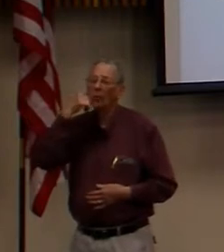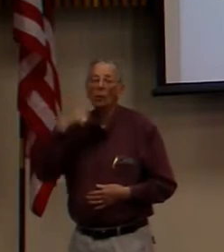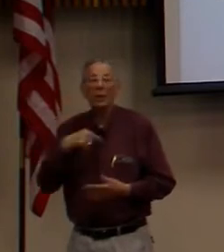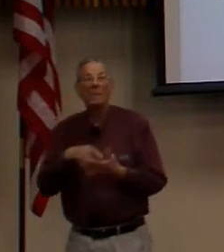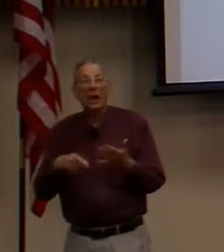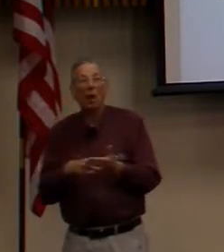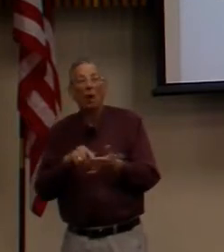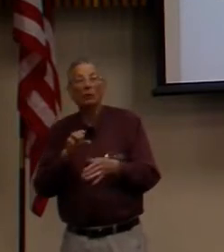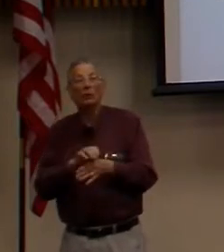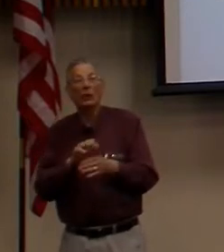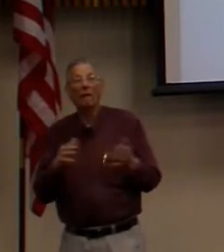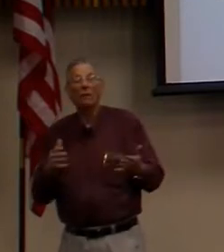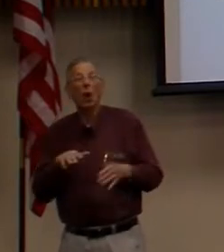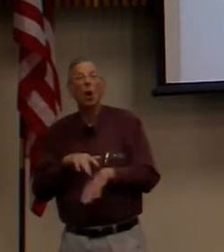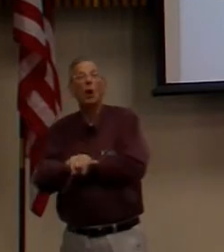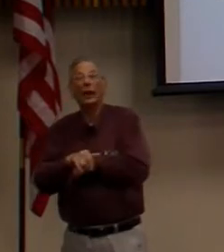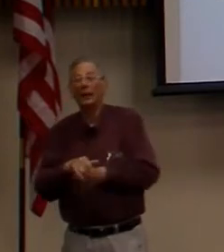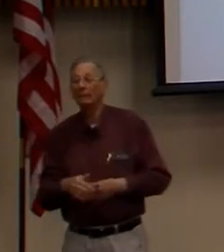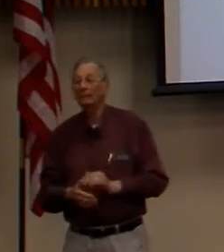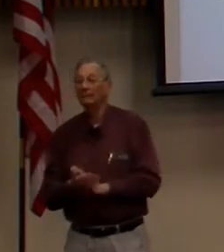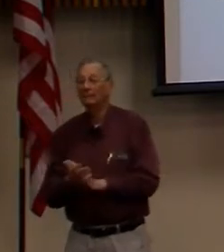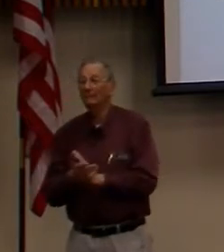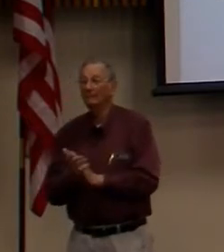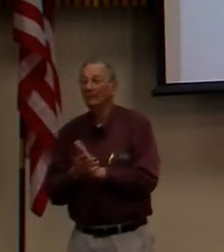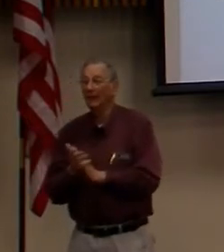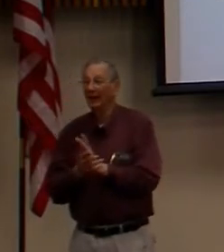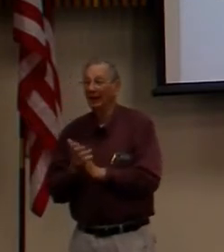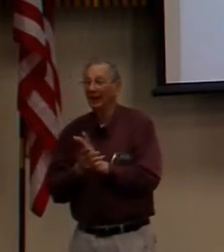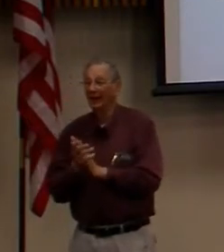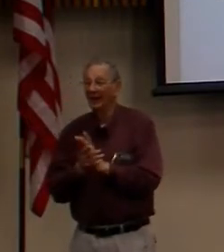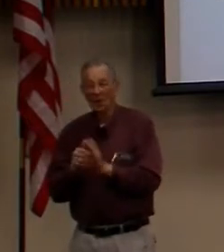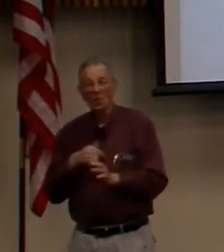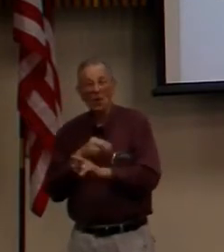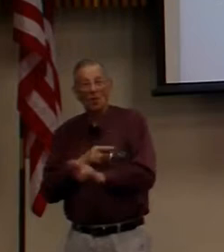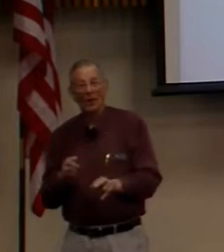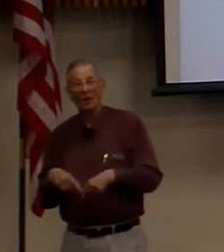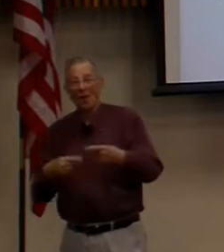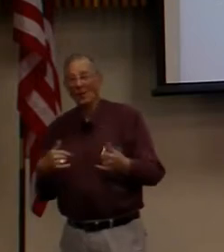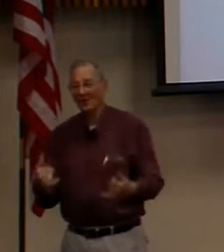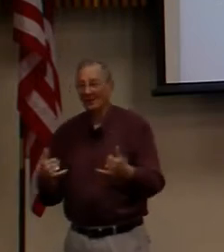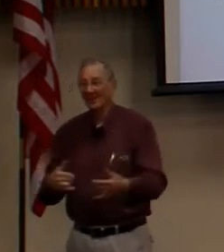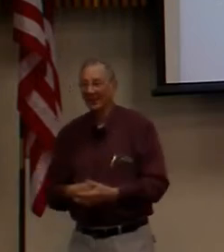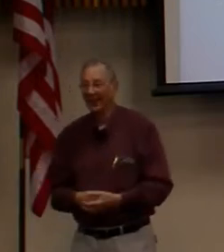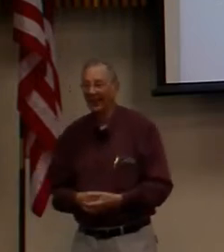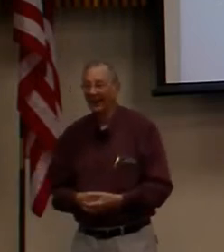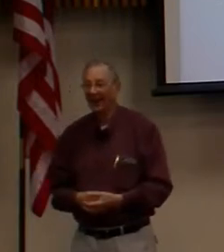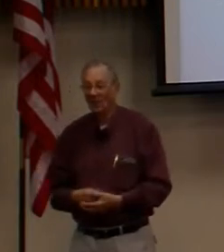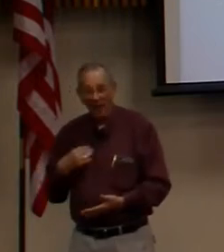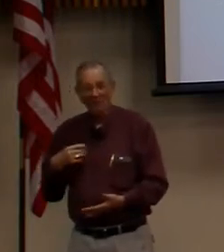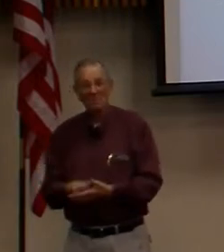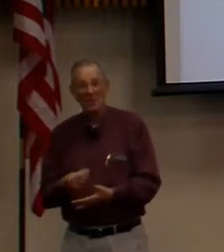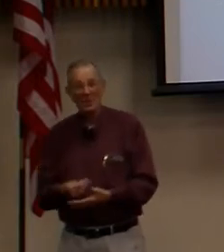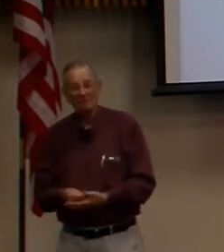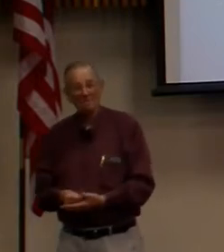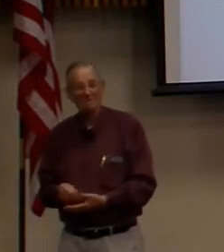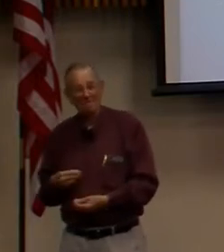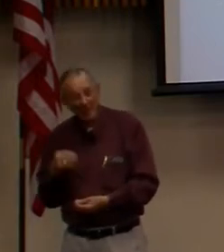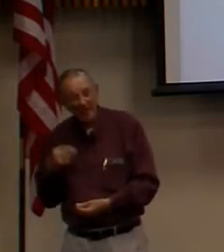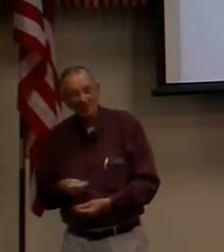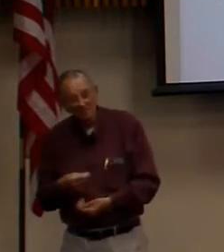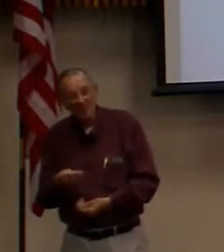our building early, and so we're ready to go. We've got money that needs